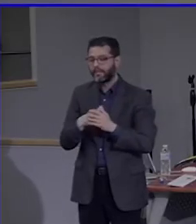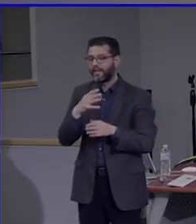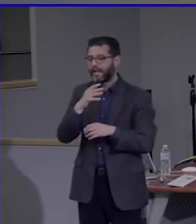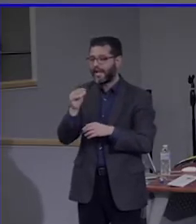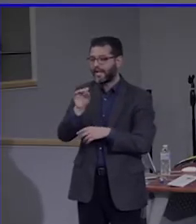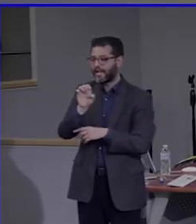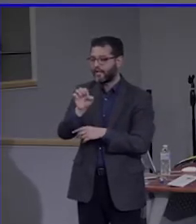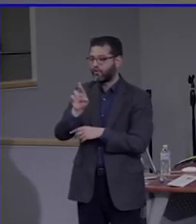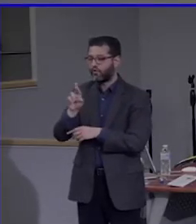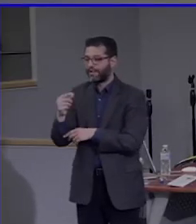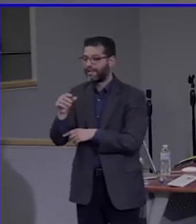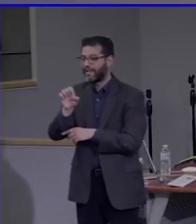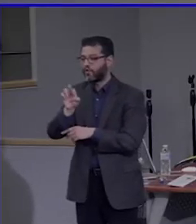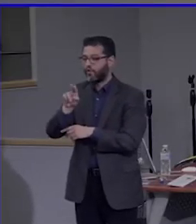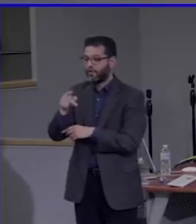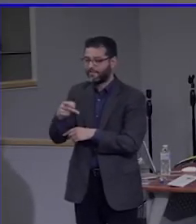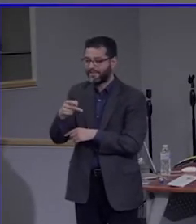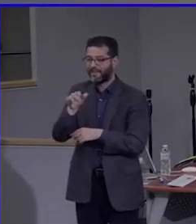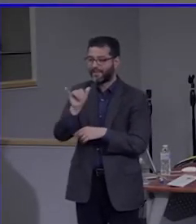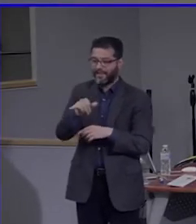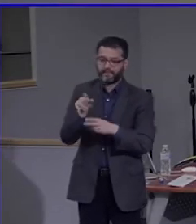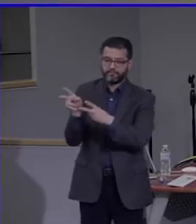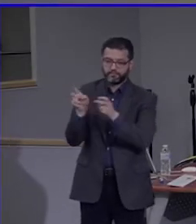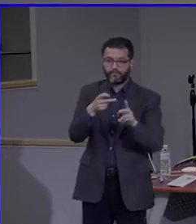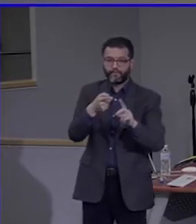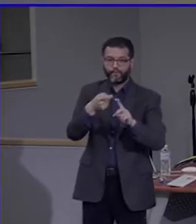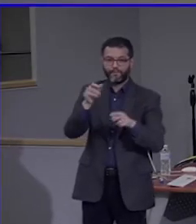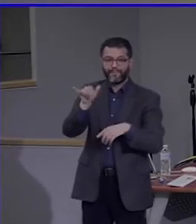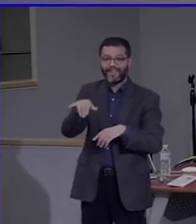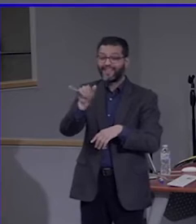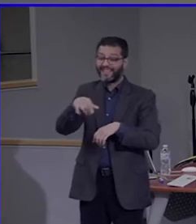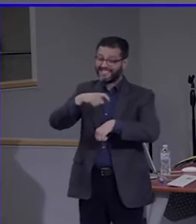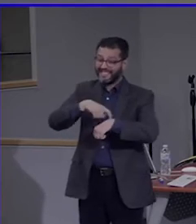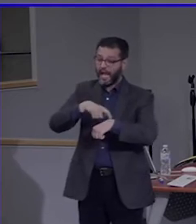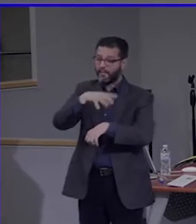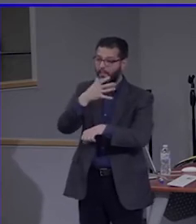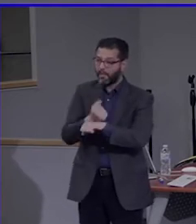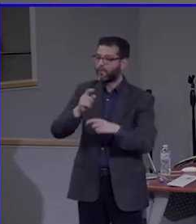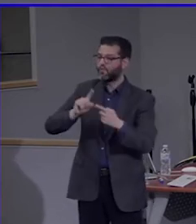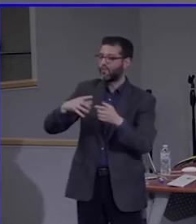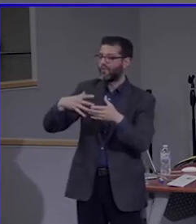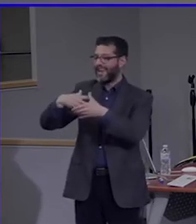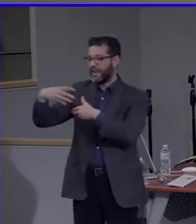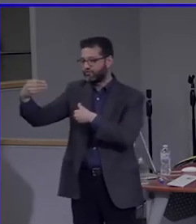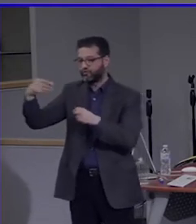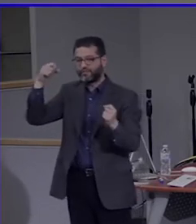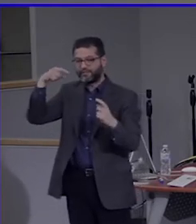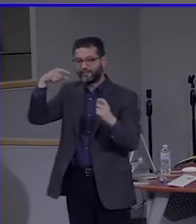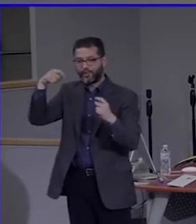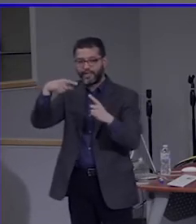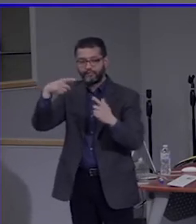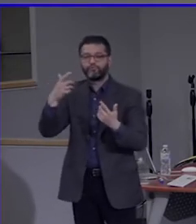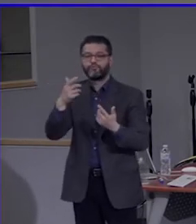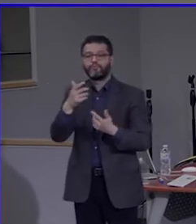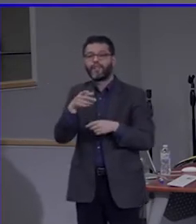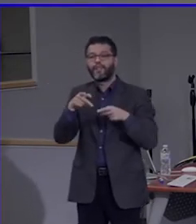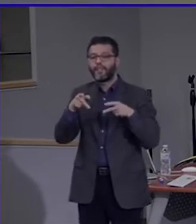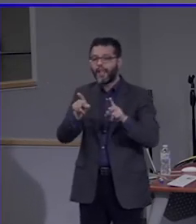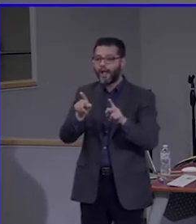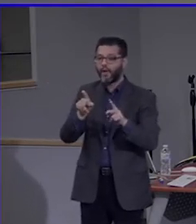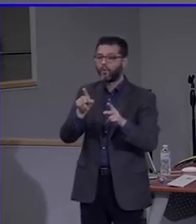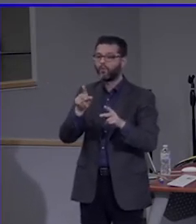across single trials to create an average waveform that is time-locked to external stimulation supposedly allowing you to